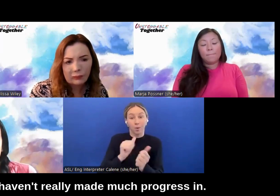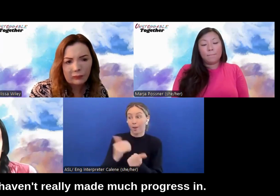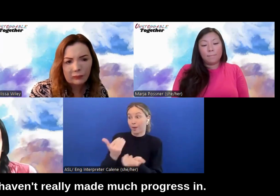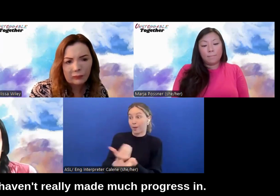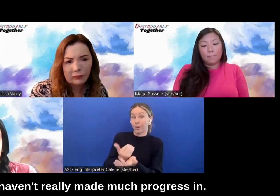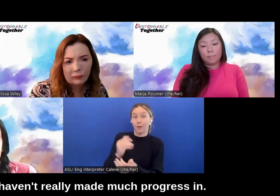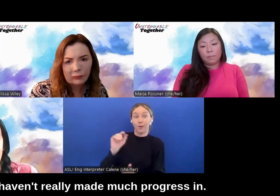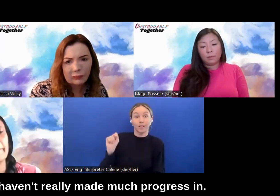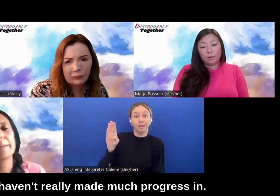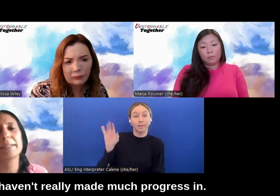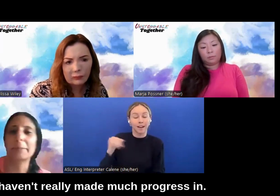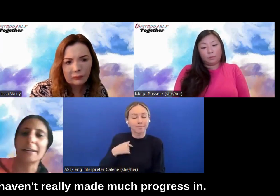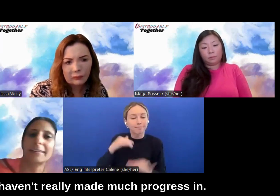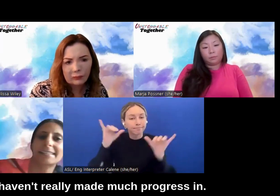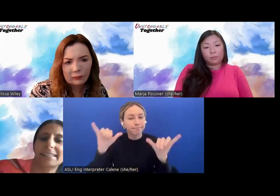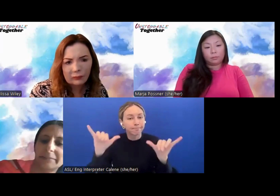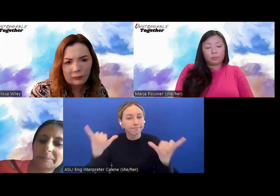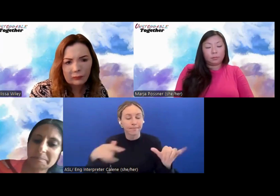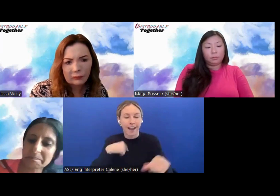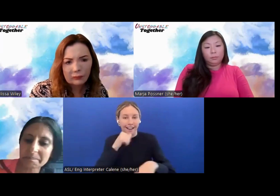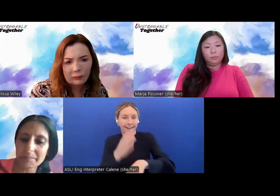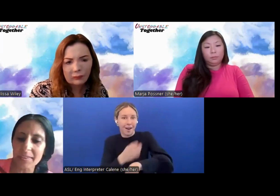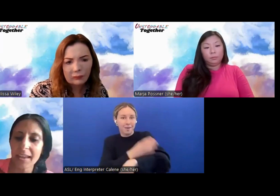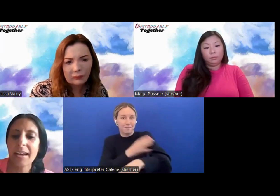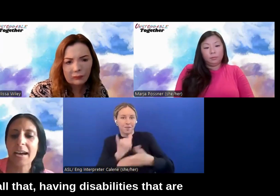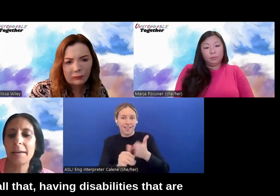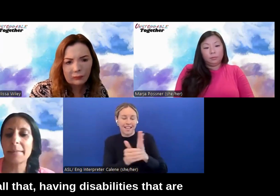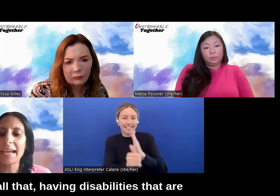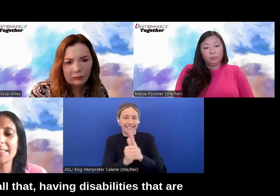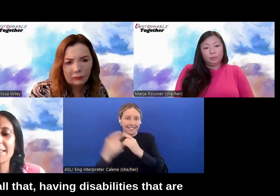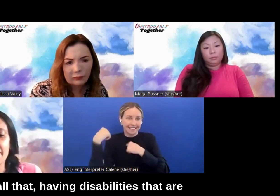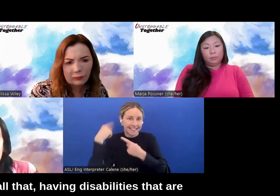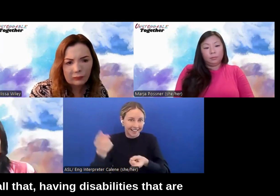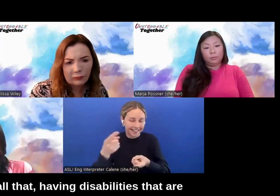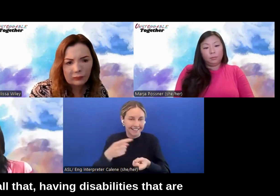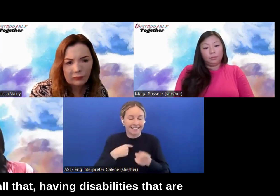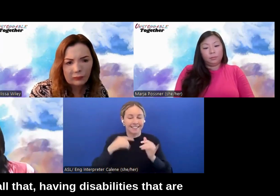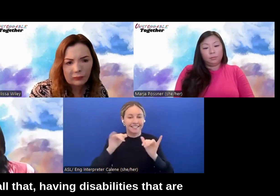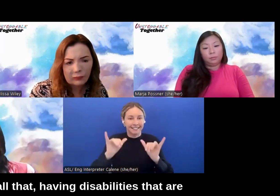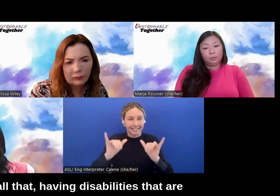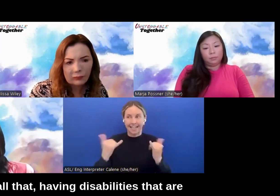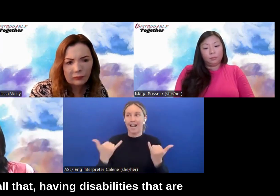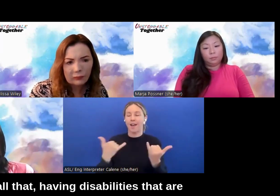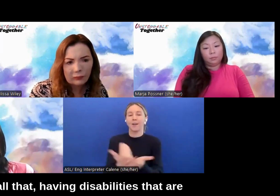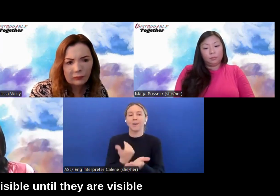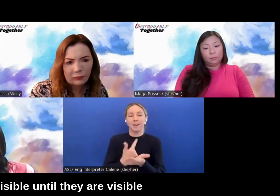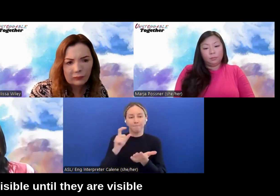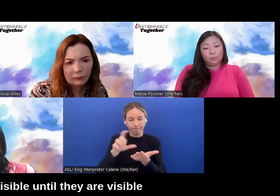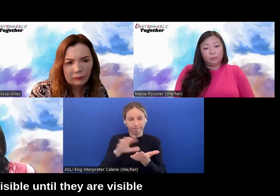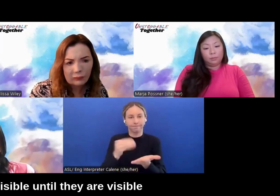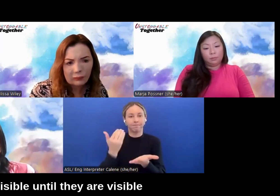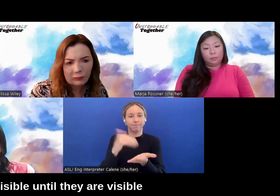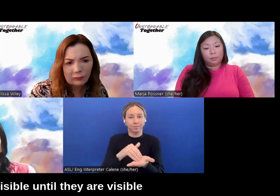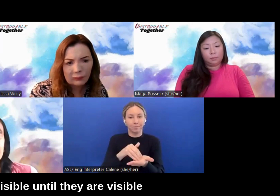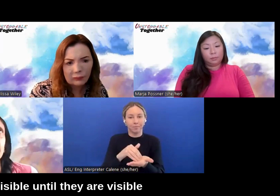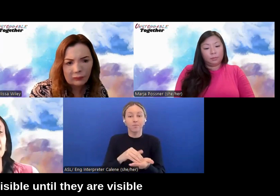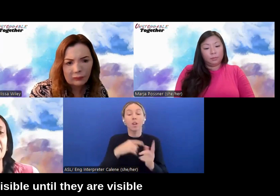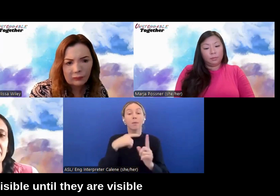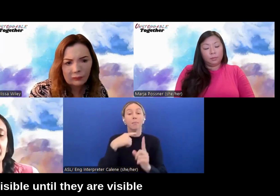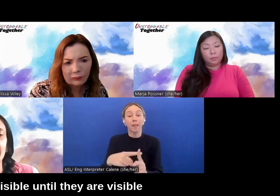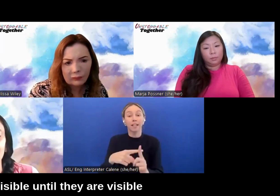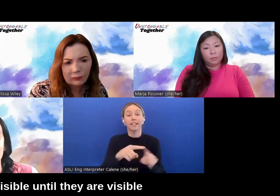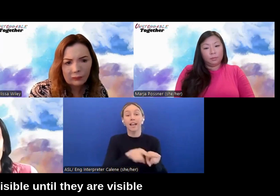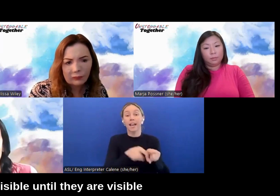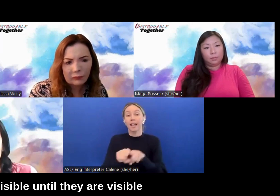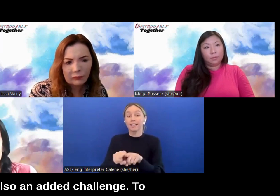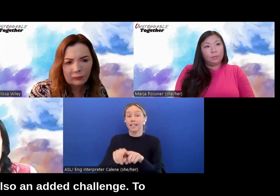that I haven't really made much progress in. Added to all that, having disabilities that are invisible